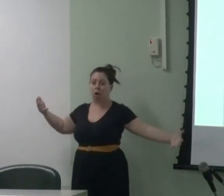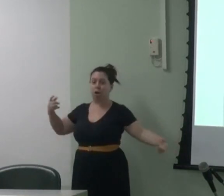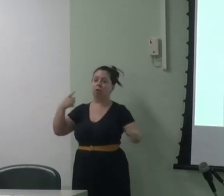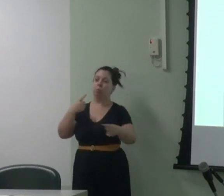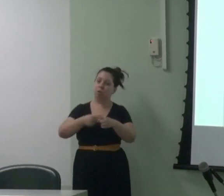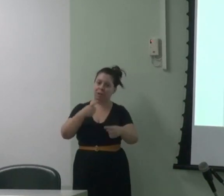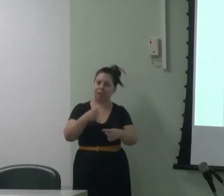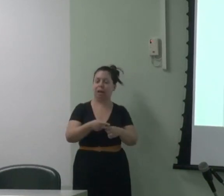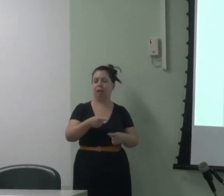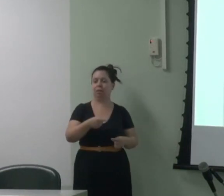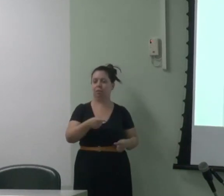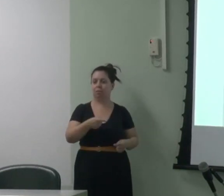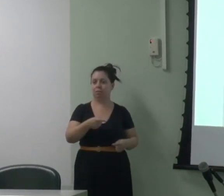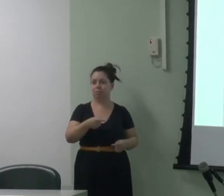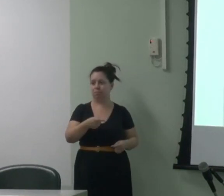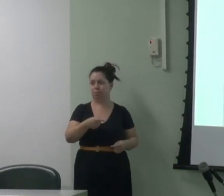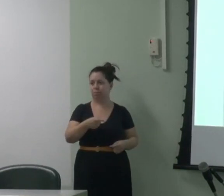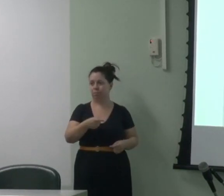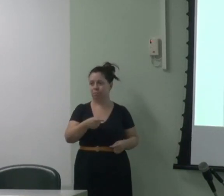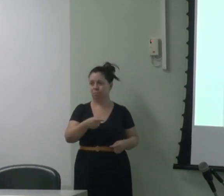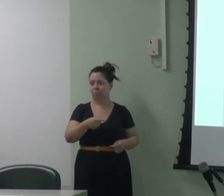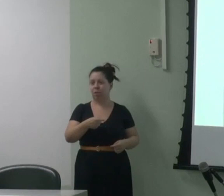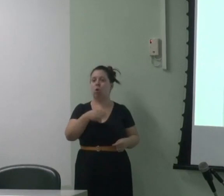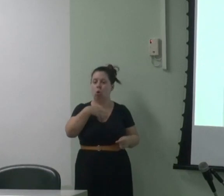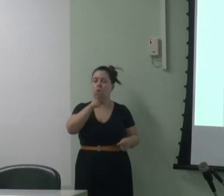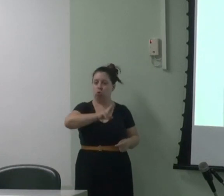complex morphological dictionary